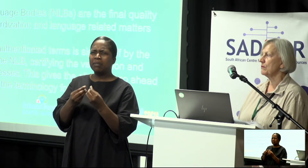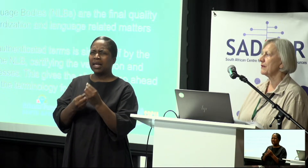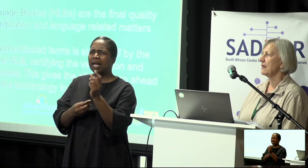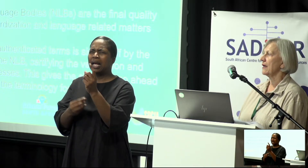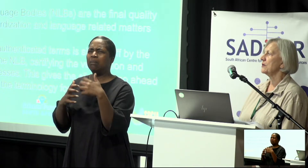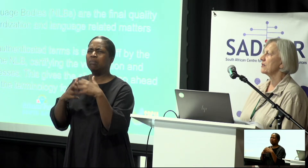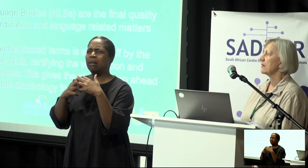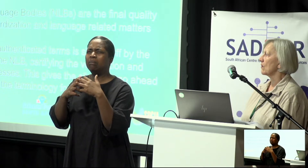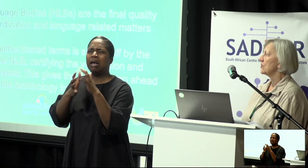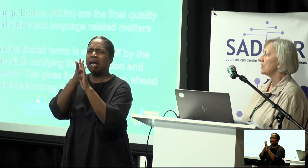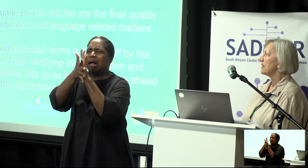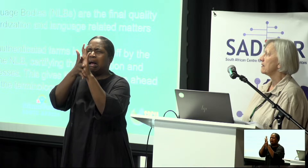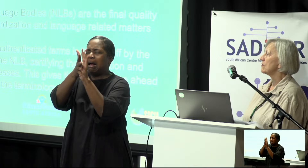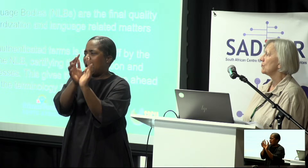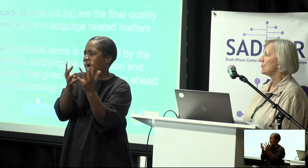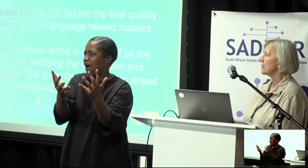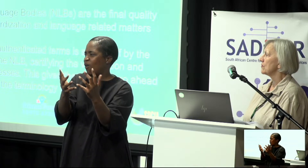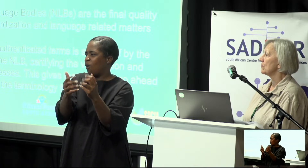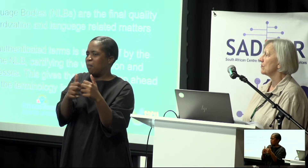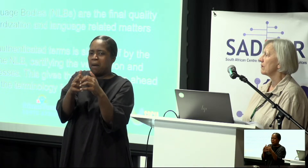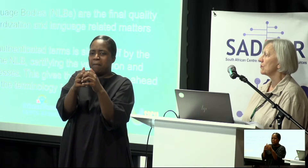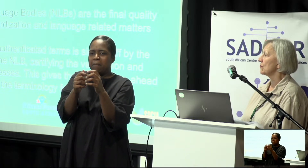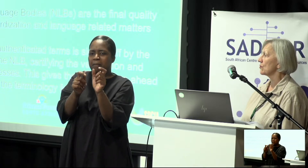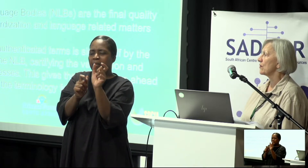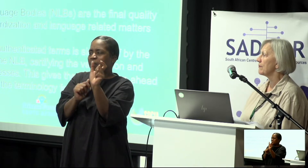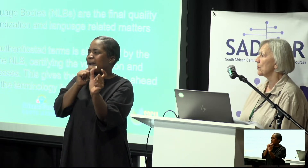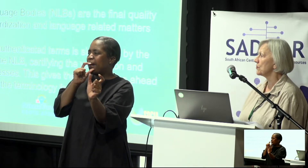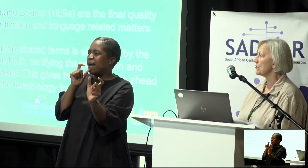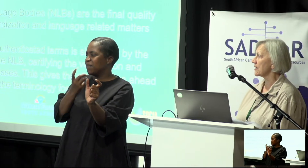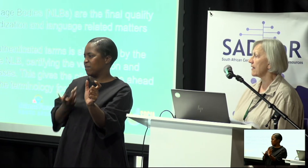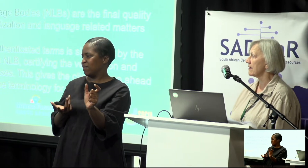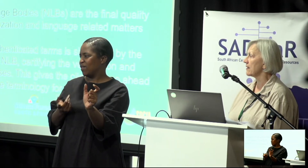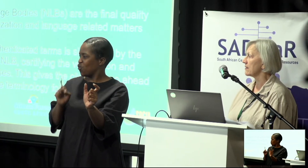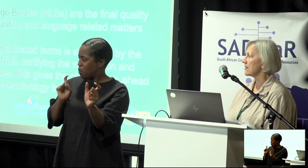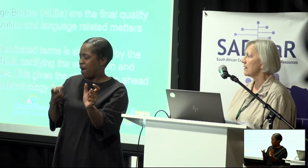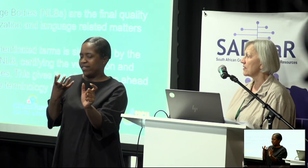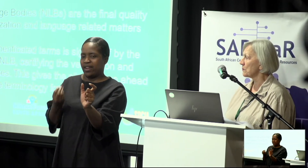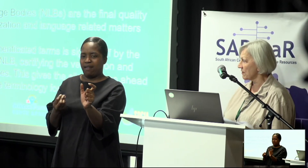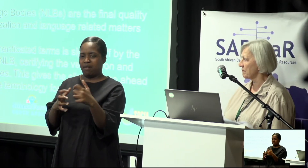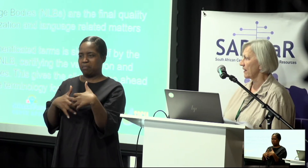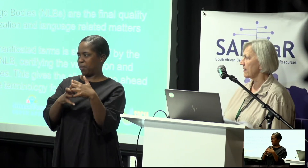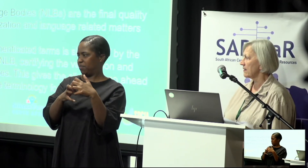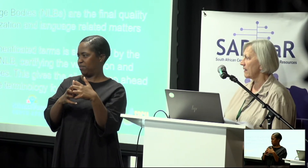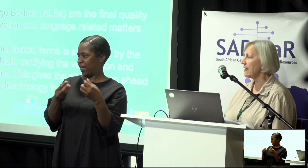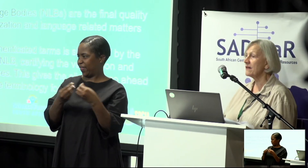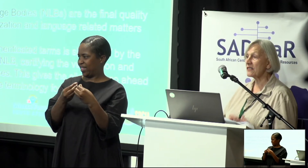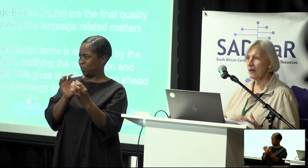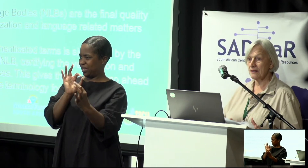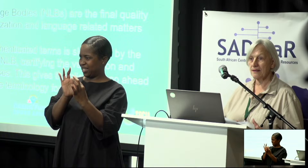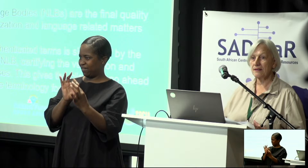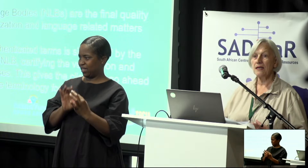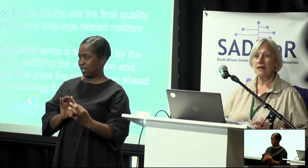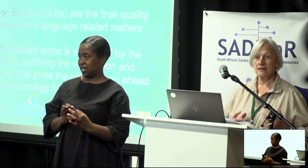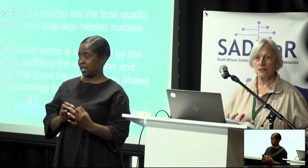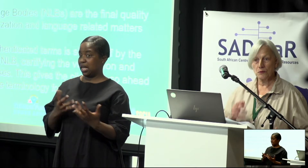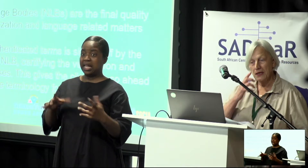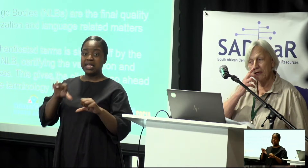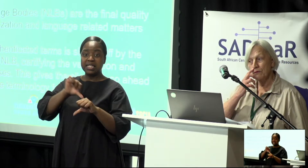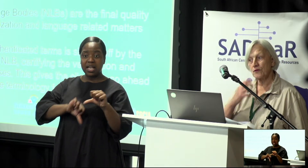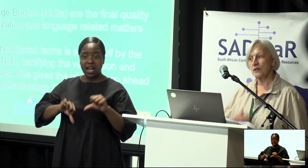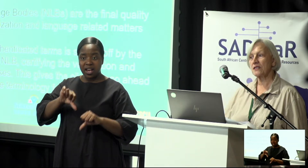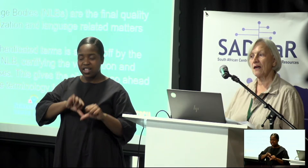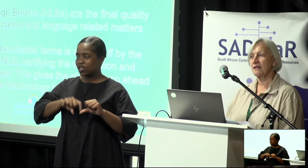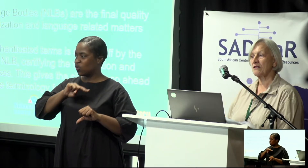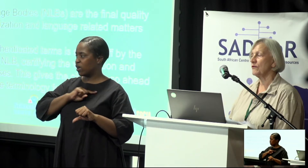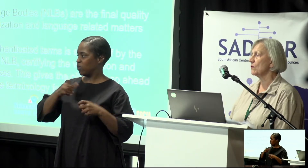huge problem in language technology to not to have words to say things specific. In the sciences, since we're